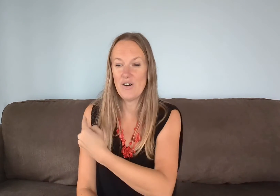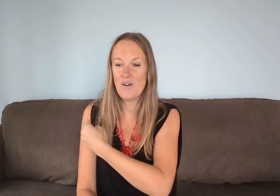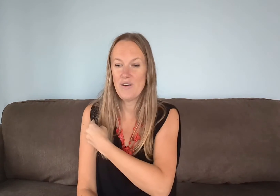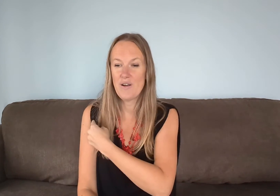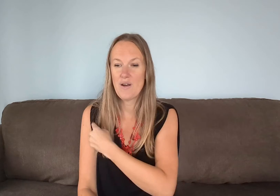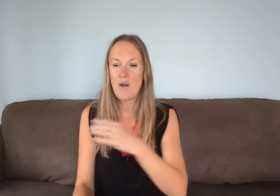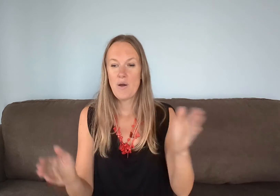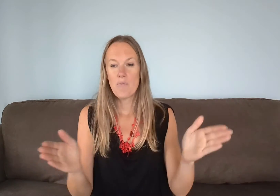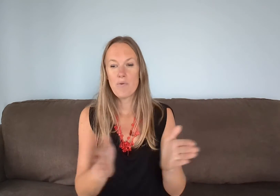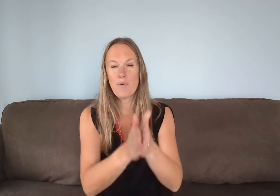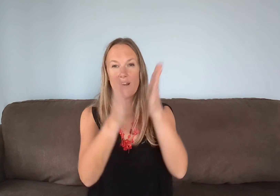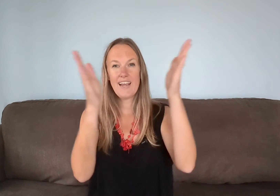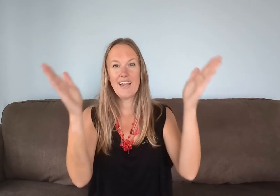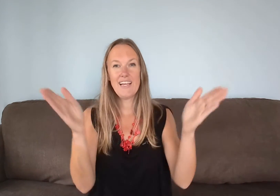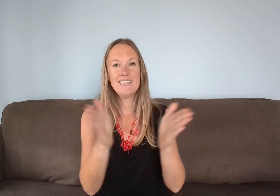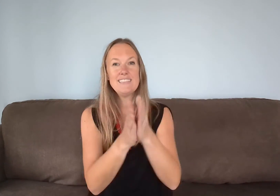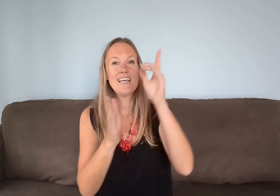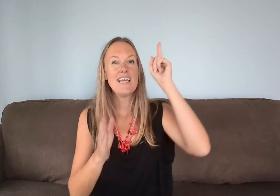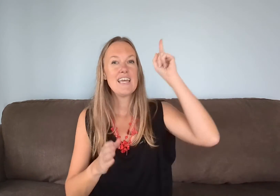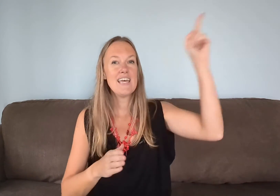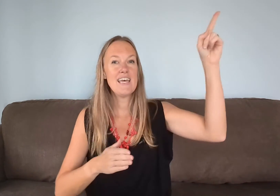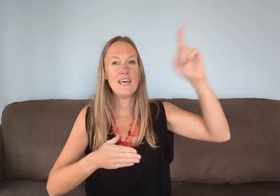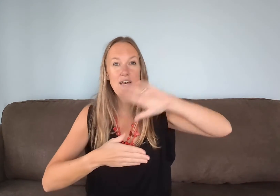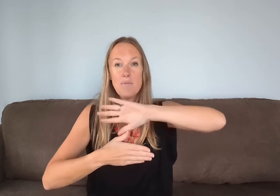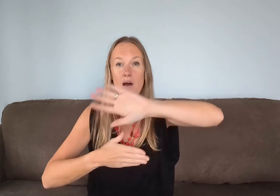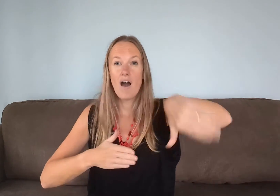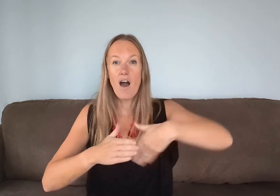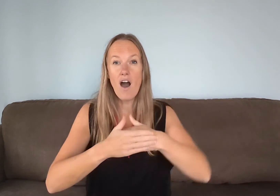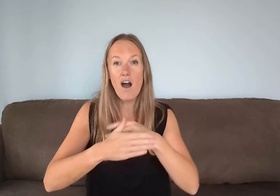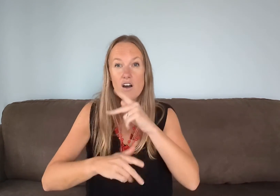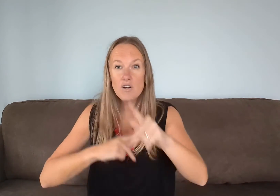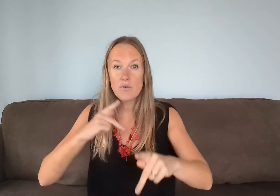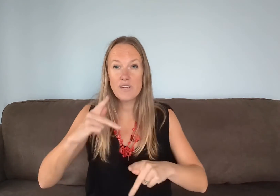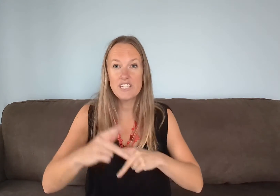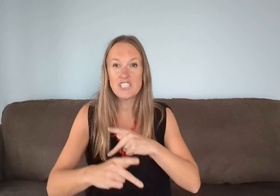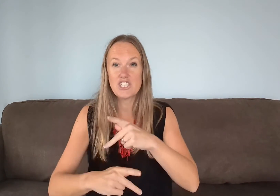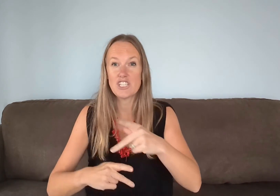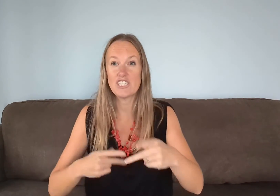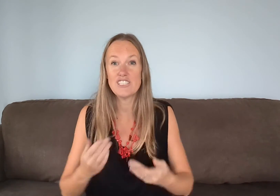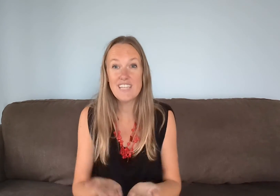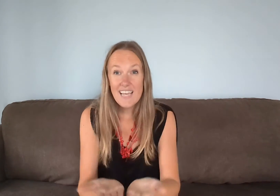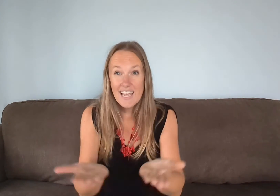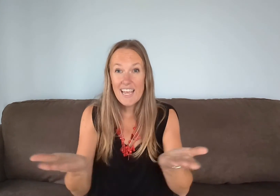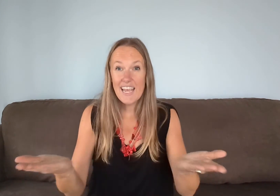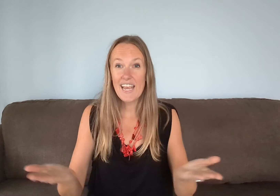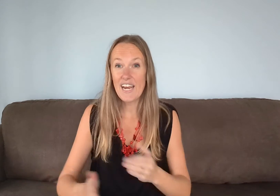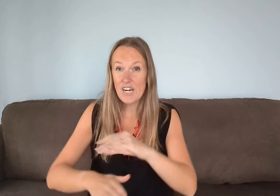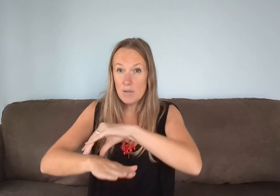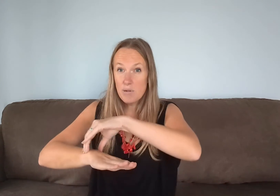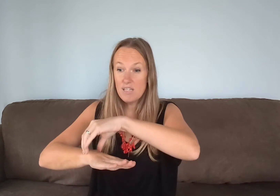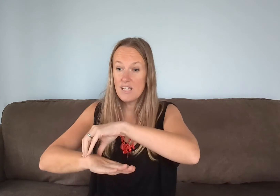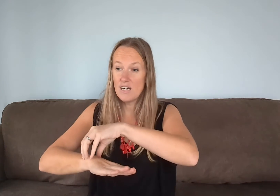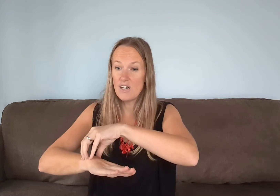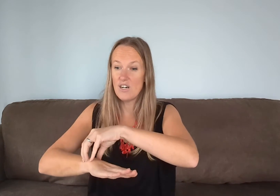flow. Praise Him, all creatures here